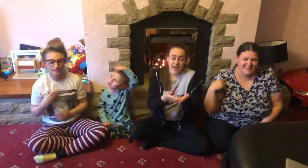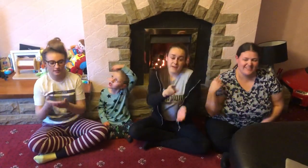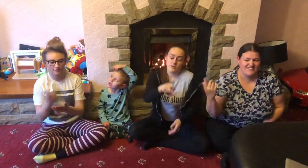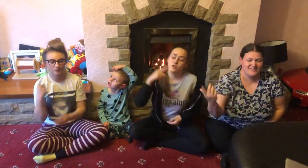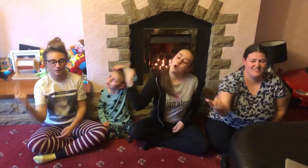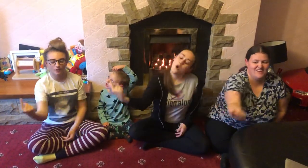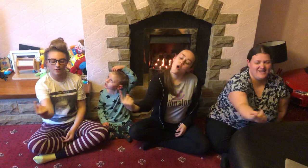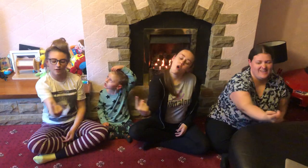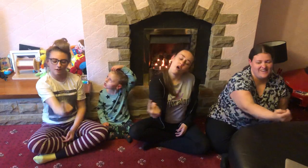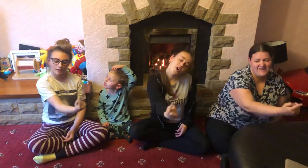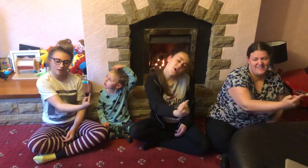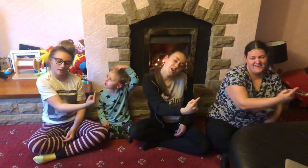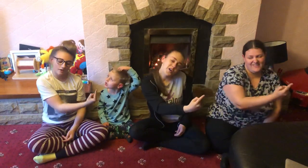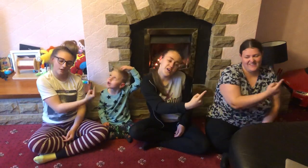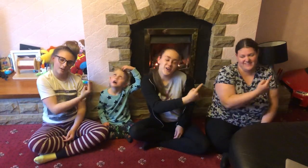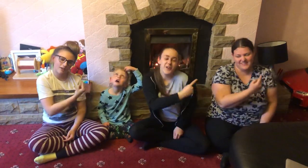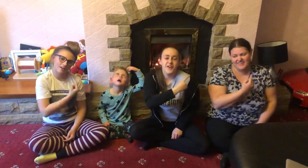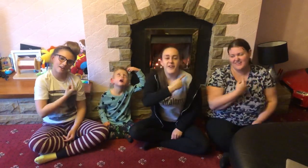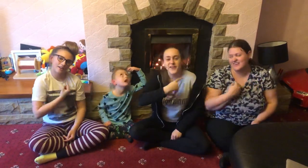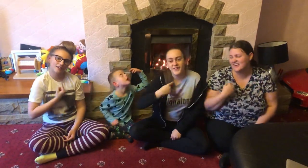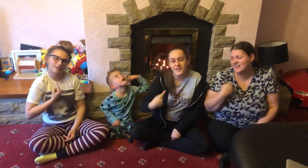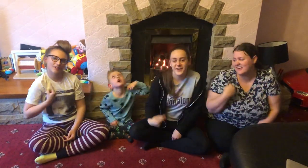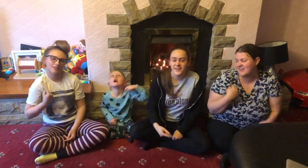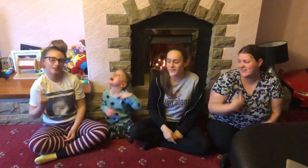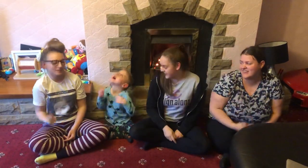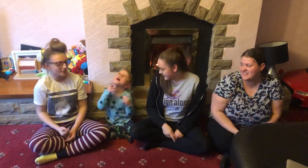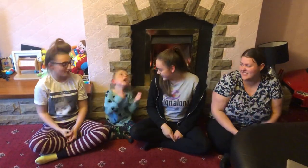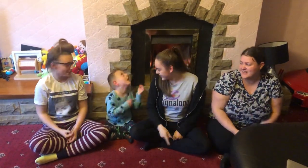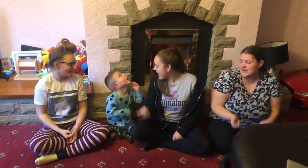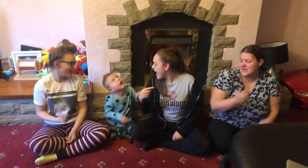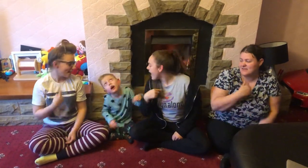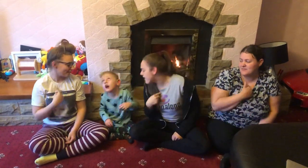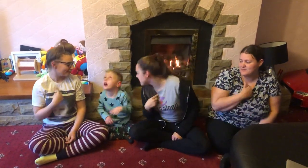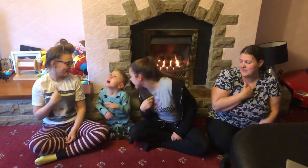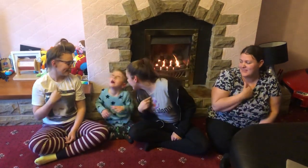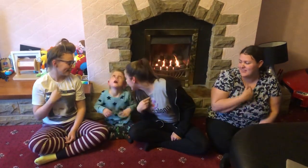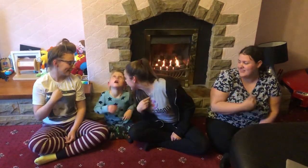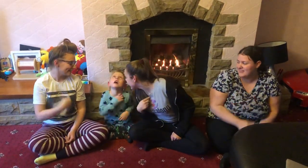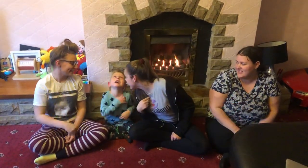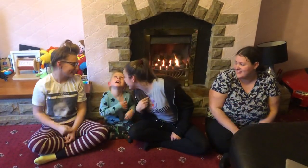I give you all of me.